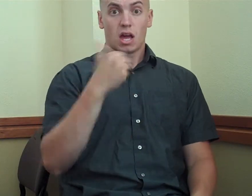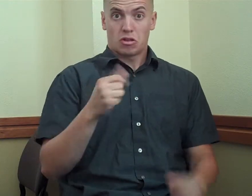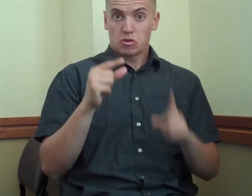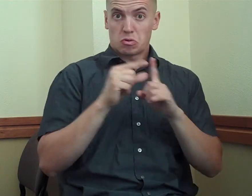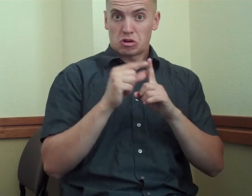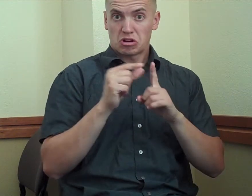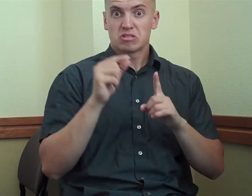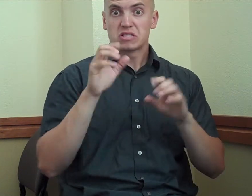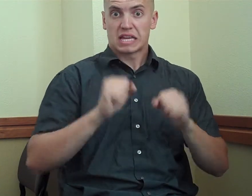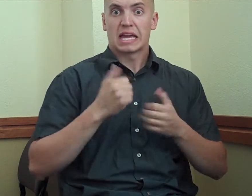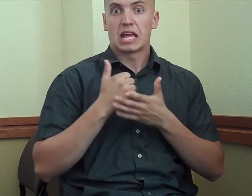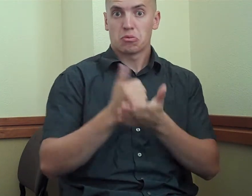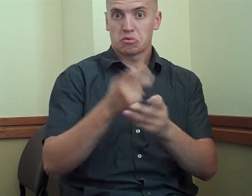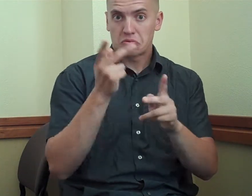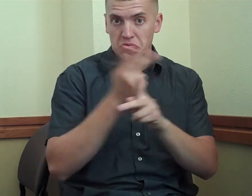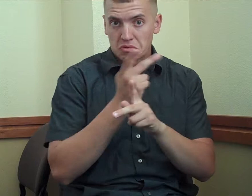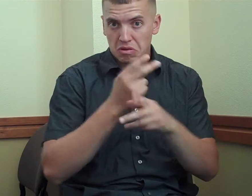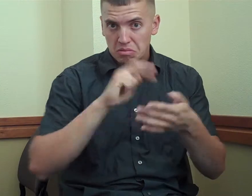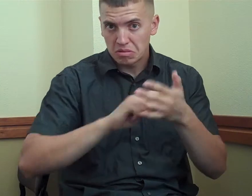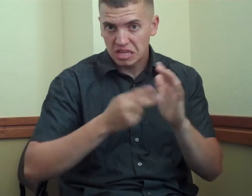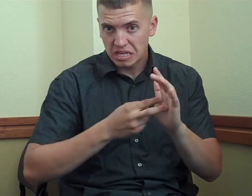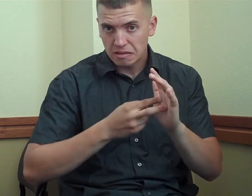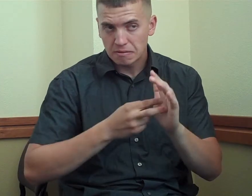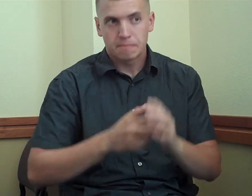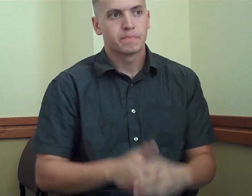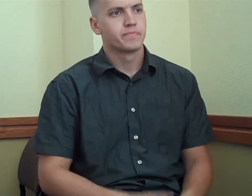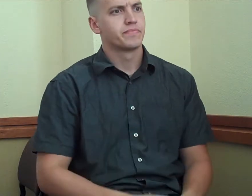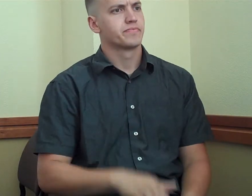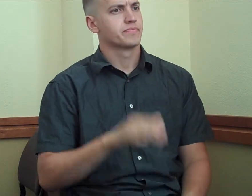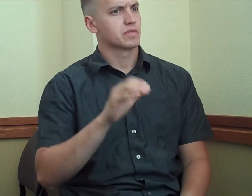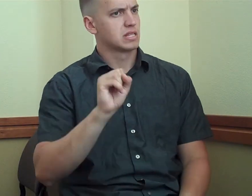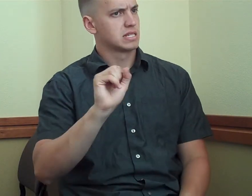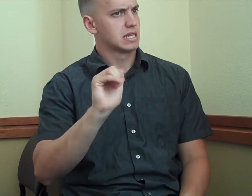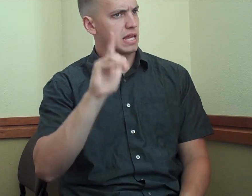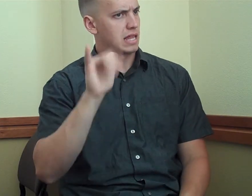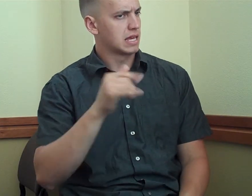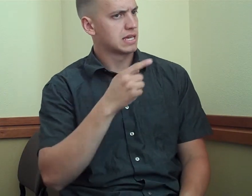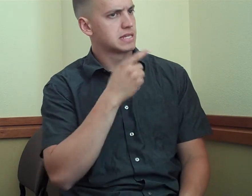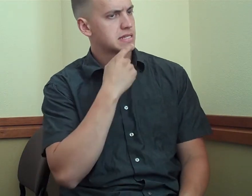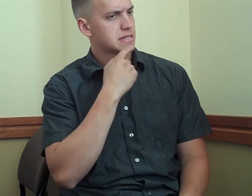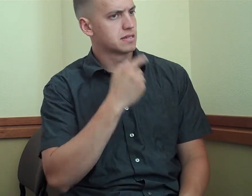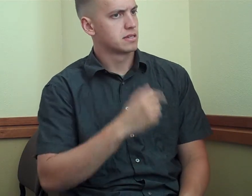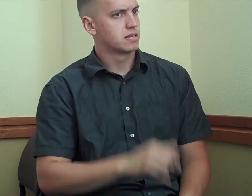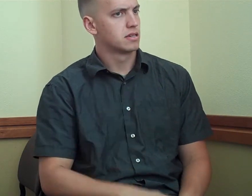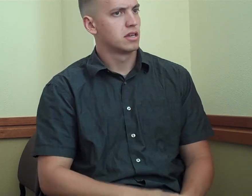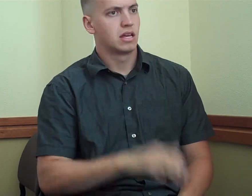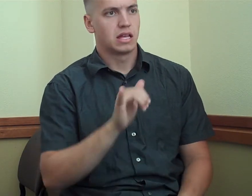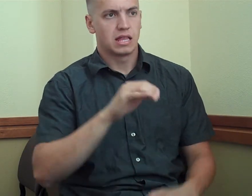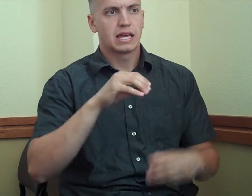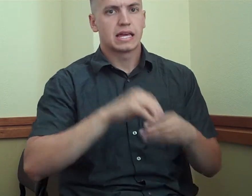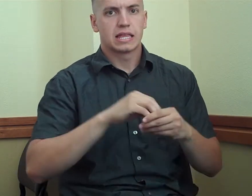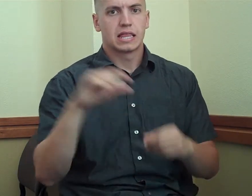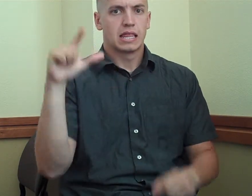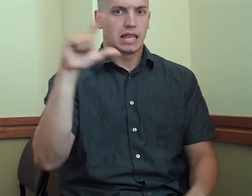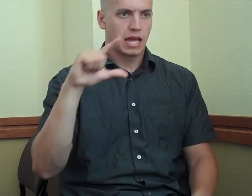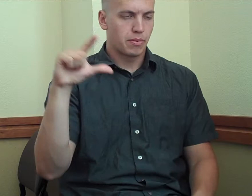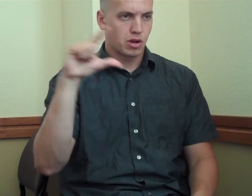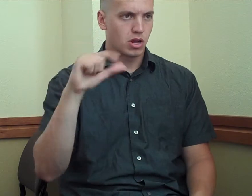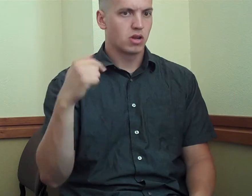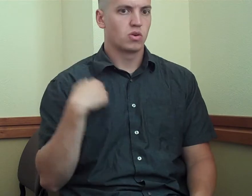Sally said. Like you did in the library of basketball when we found the flag out, then we went back to that